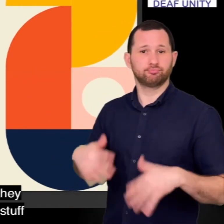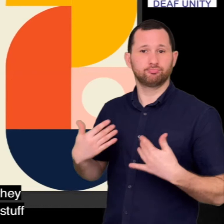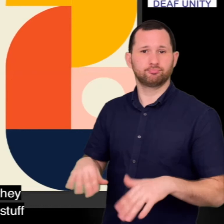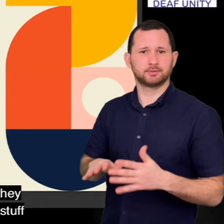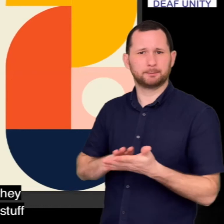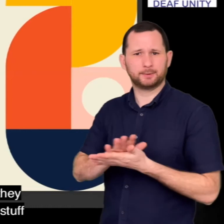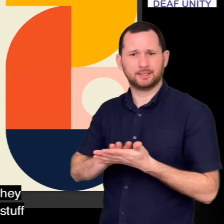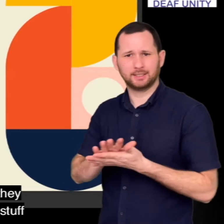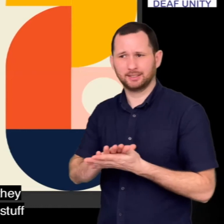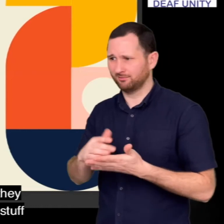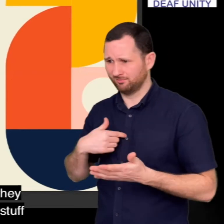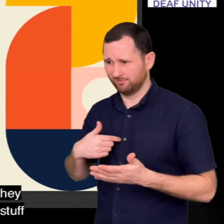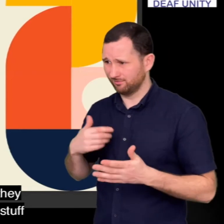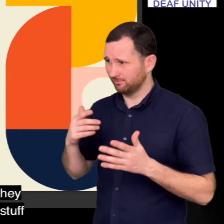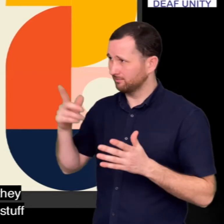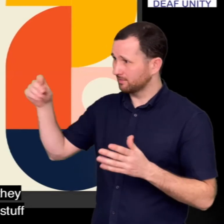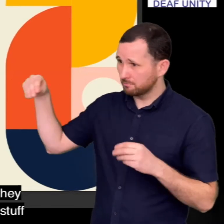which basically means